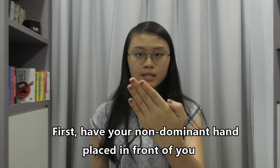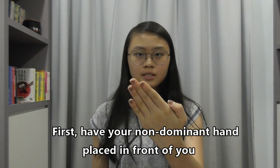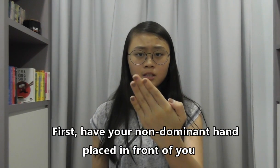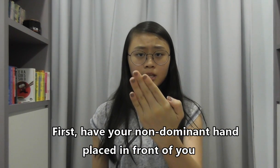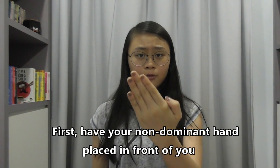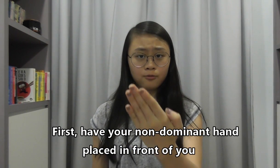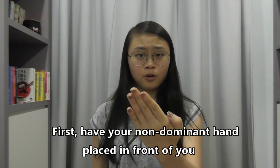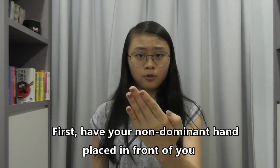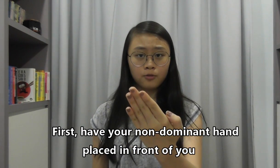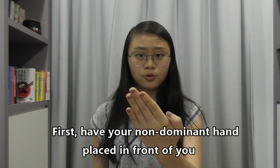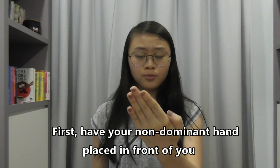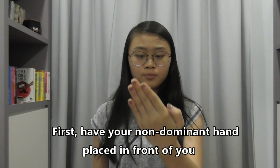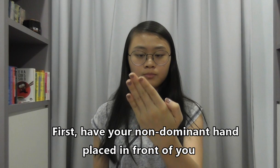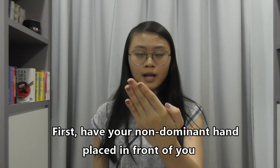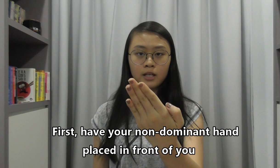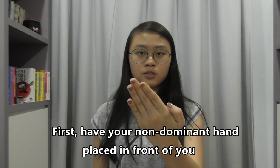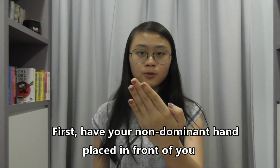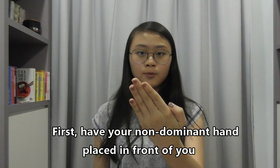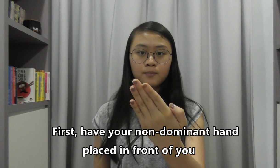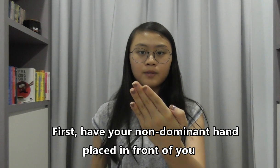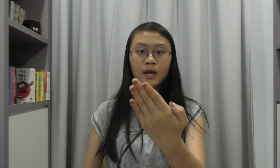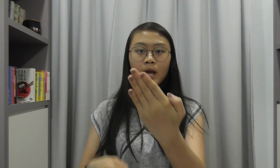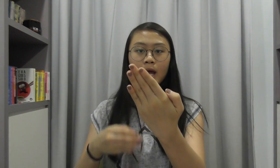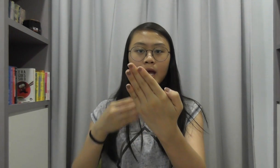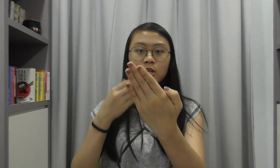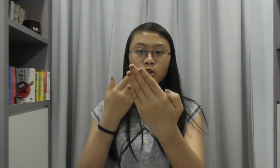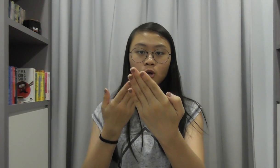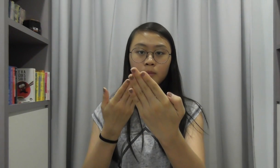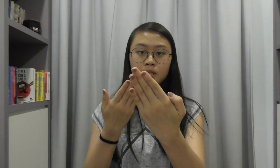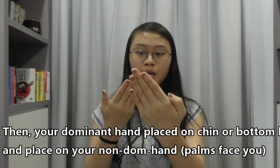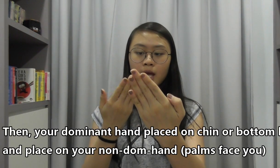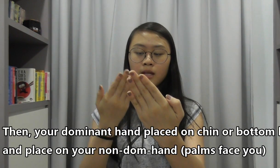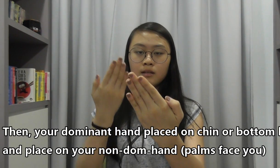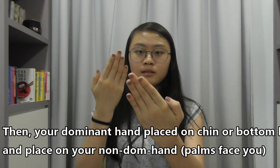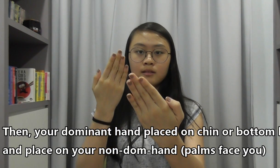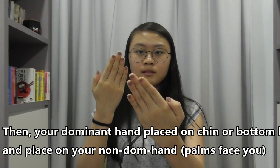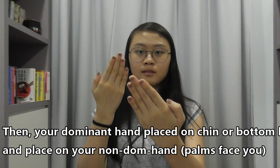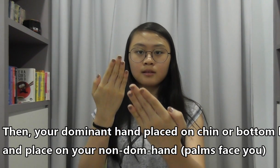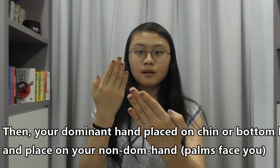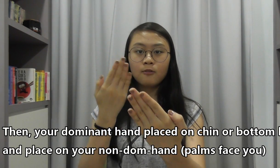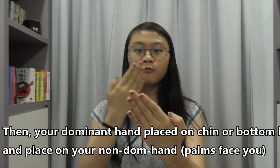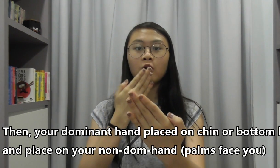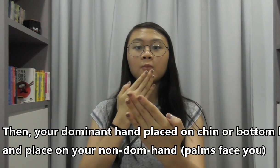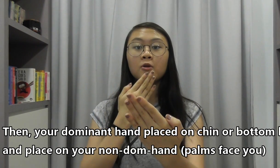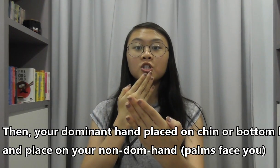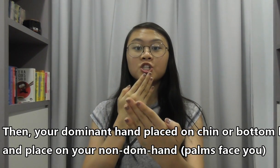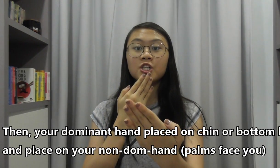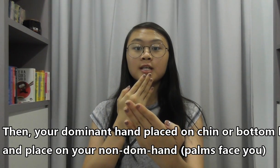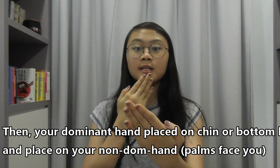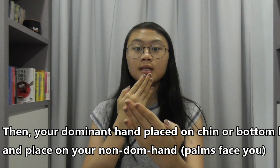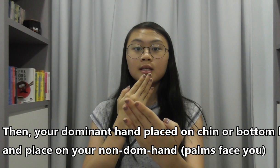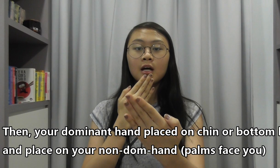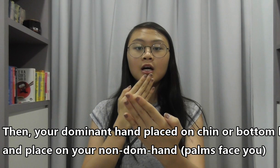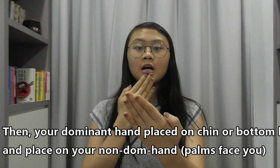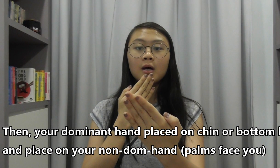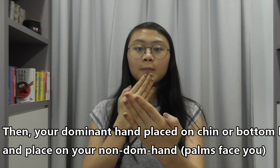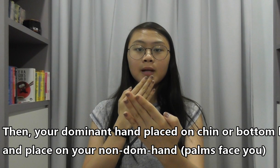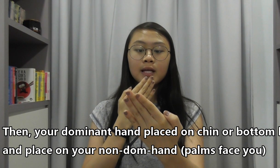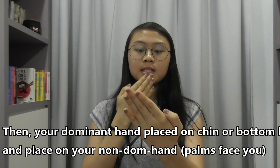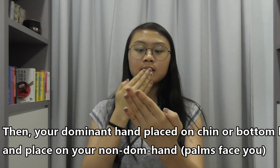placed in front of you like so, and your dominant hand from your chin placed